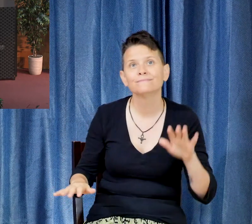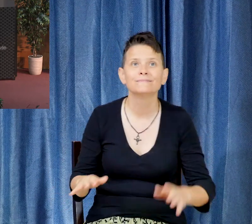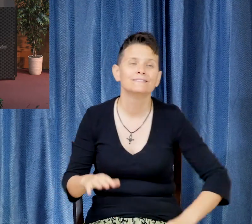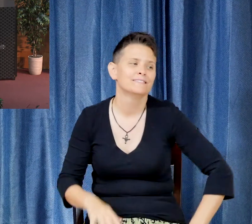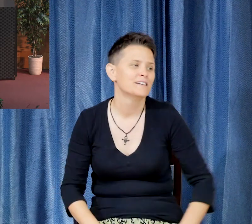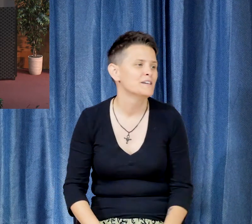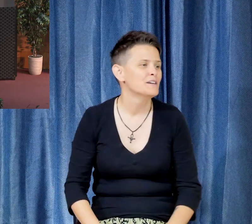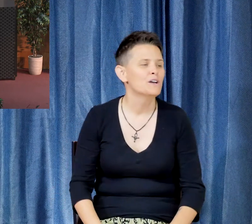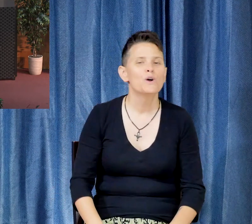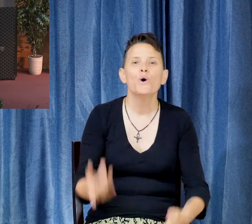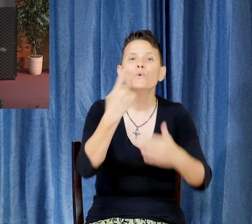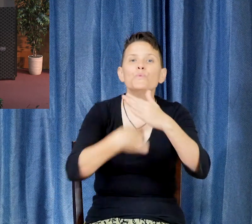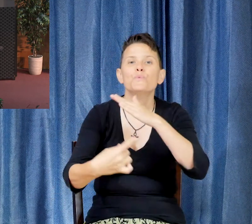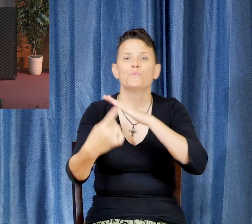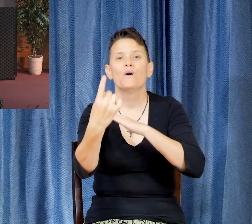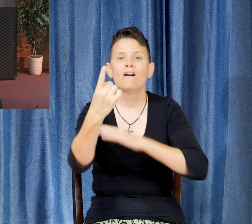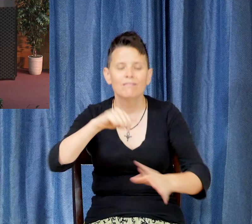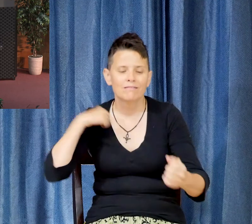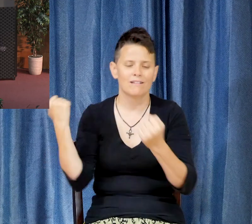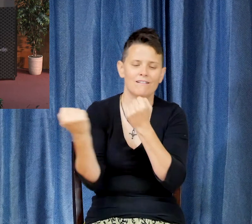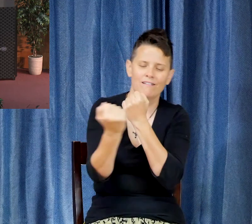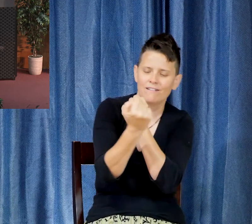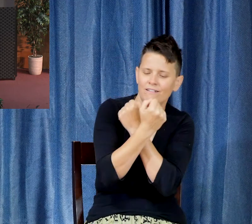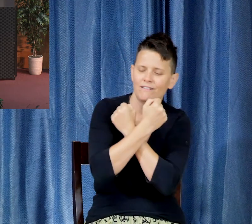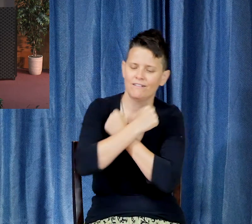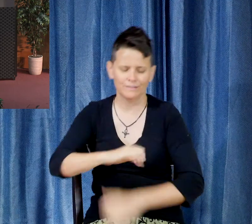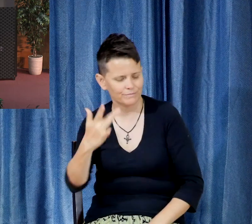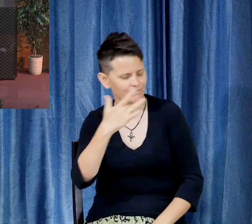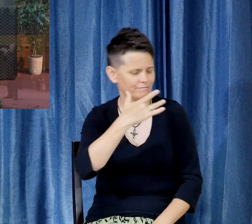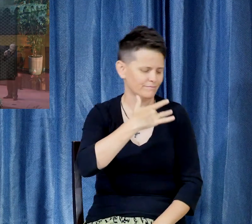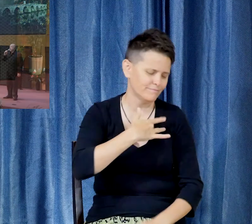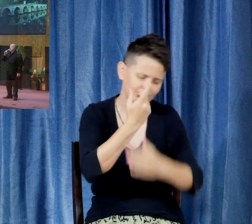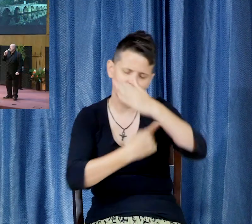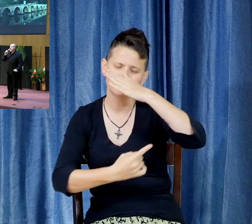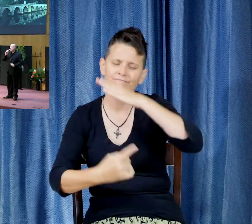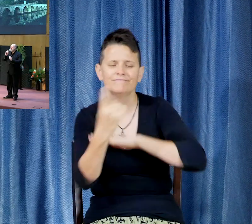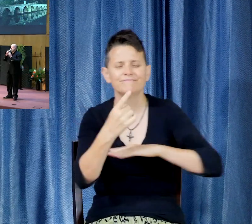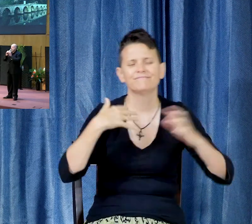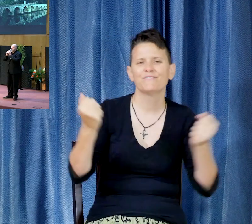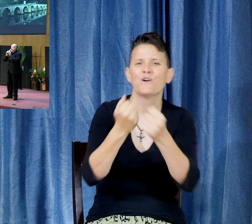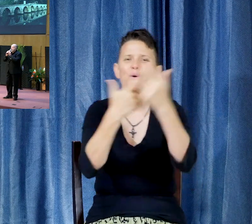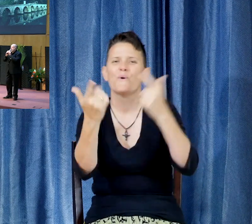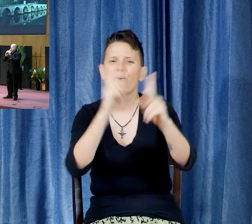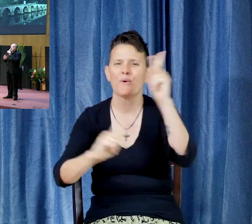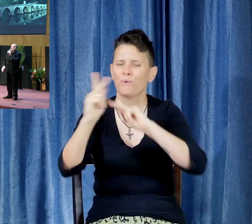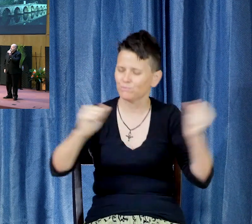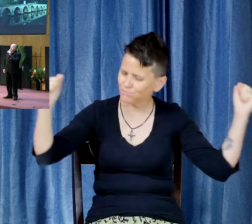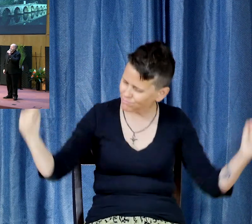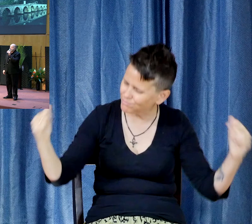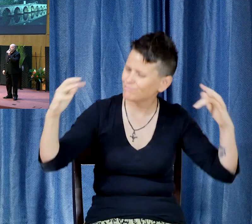One love, one heart, let's get together